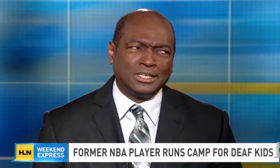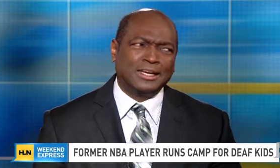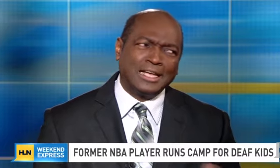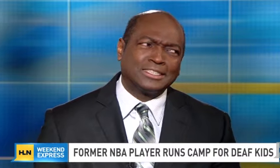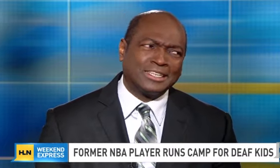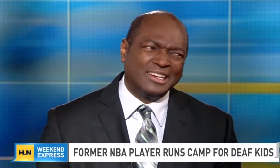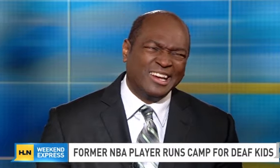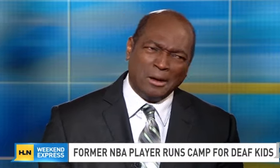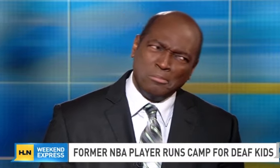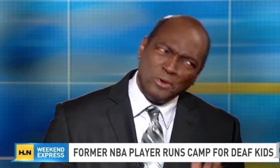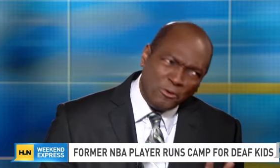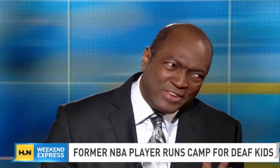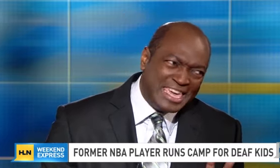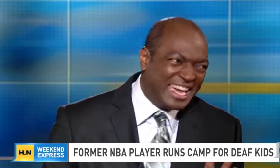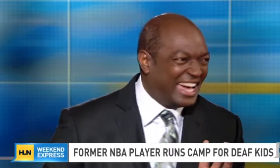little hesitant. A movie?